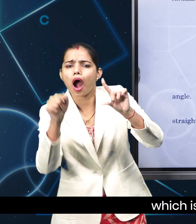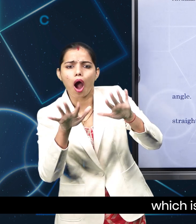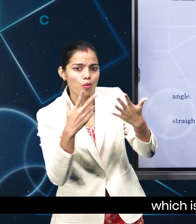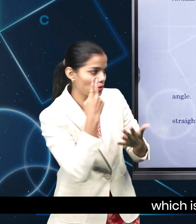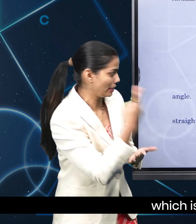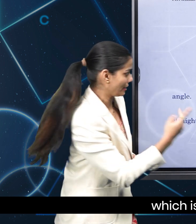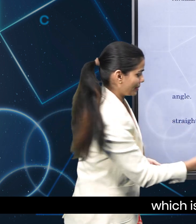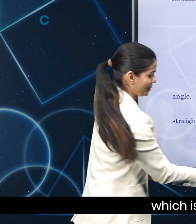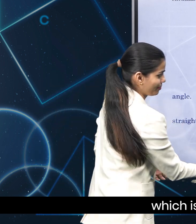straight angle.